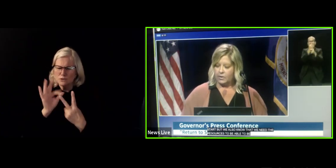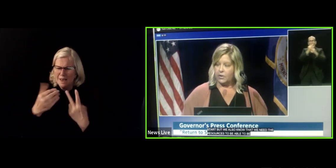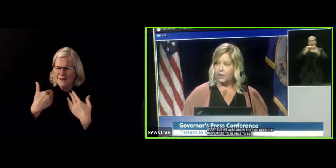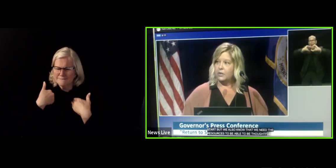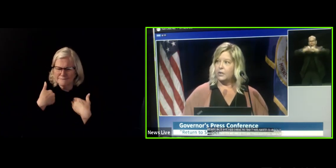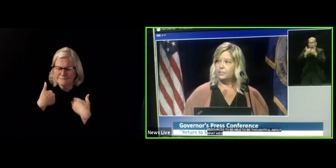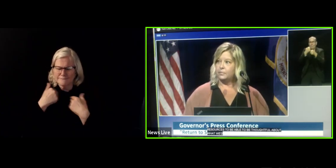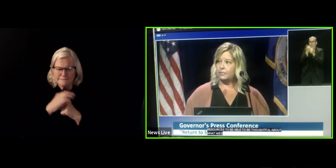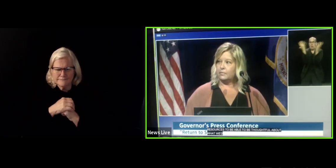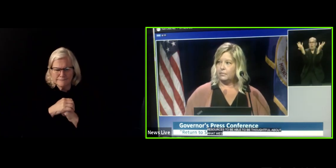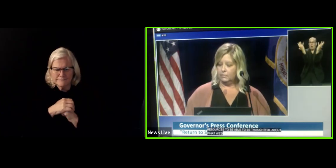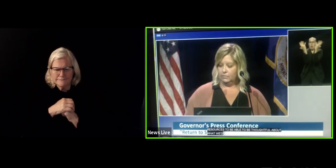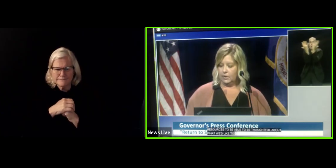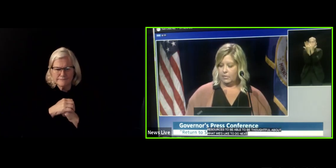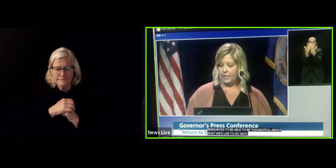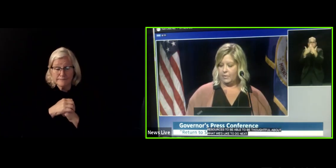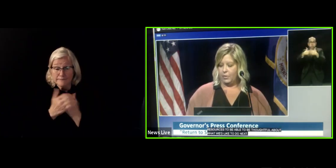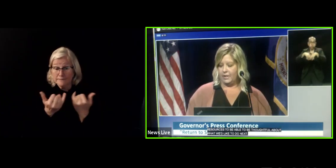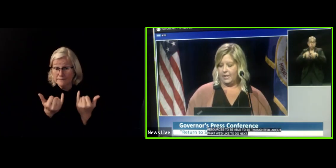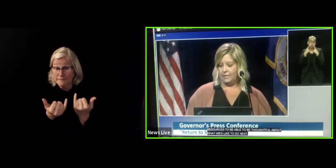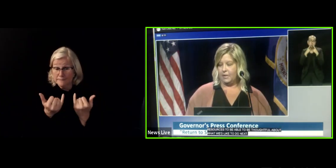a result,